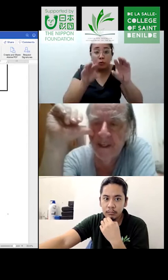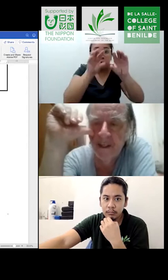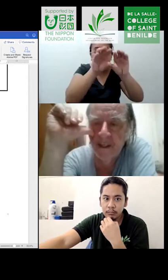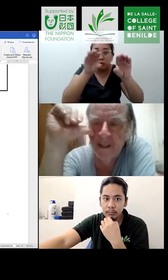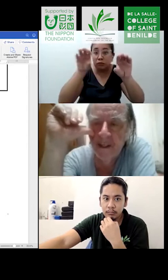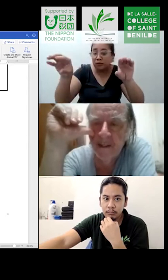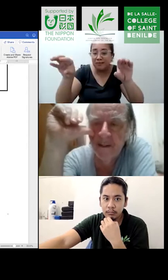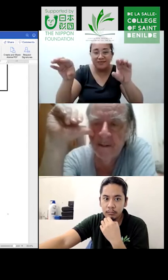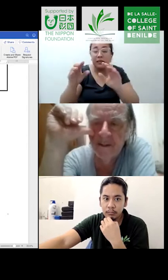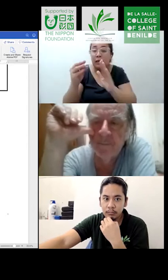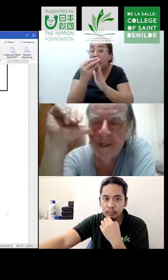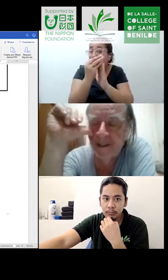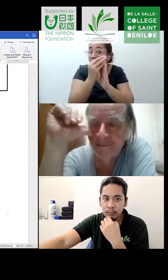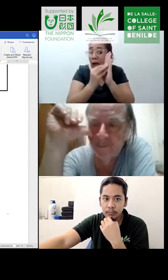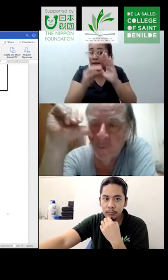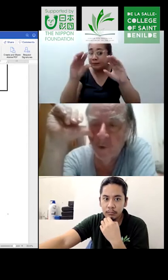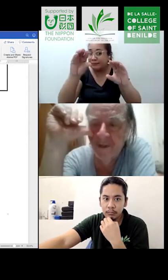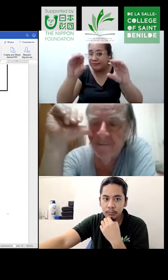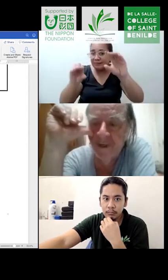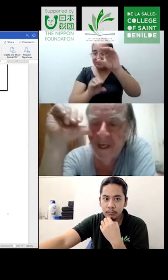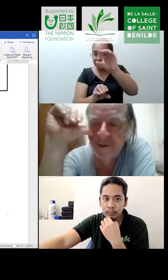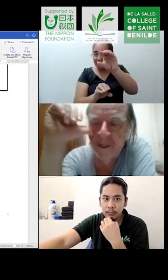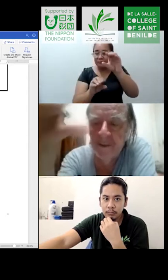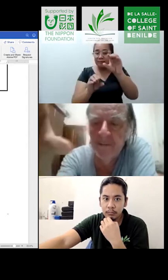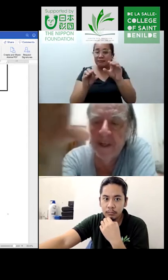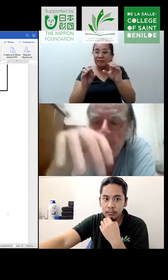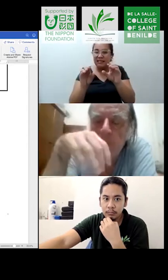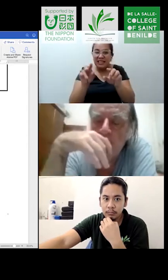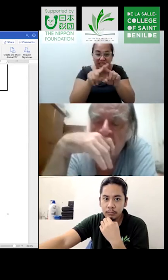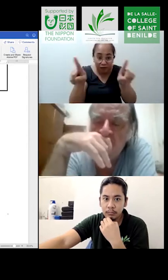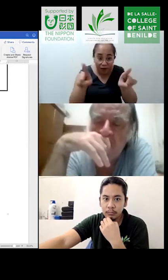be separated. If you have a different hand shape,